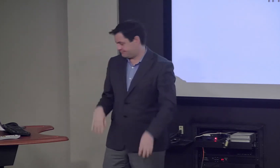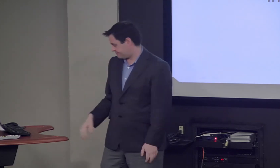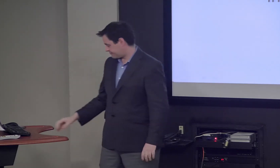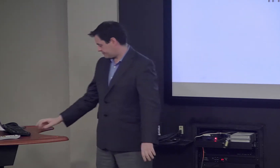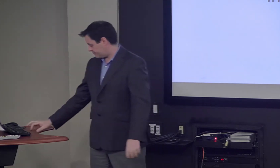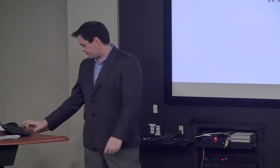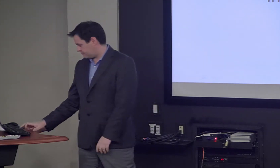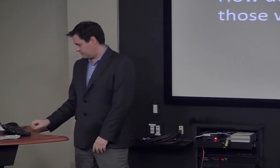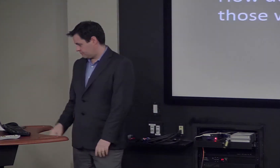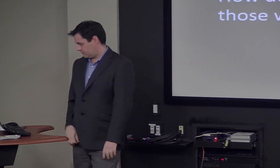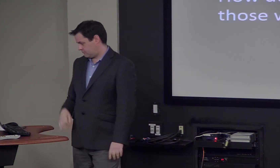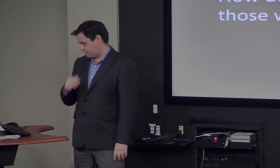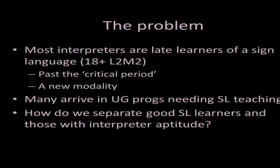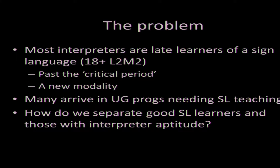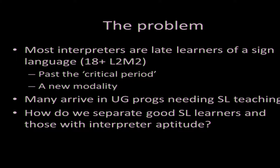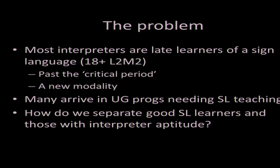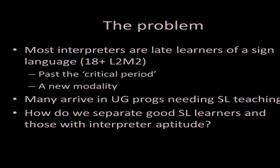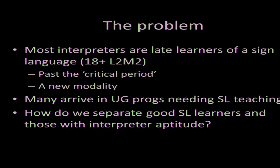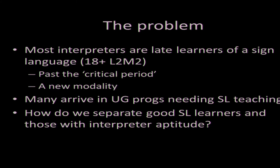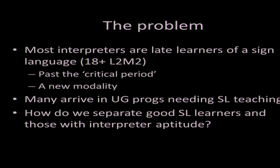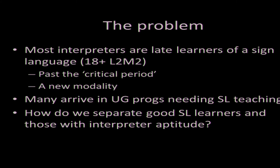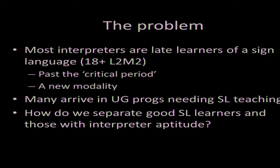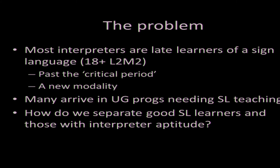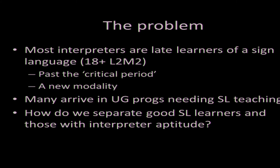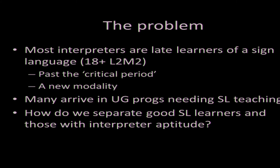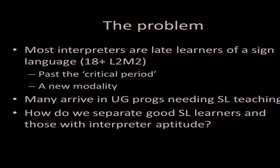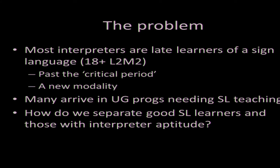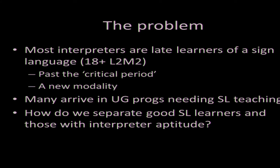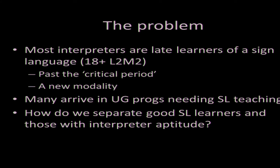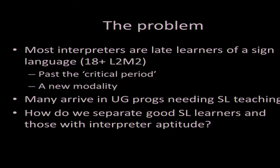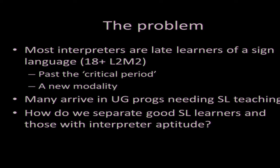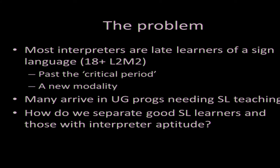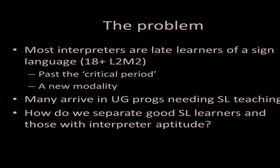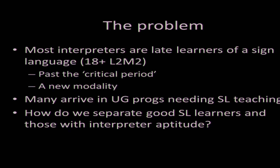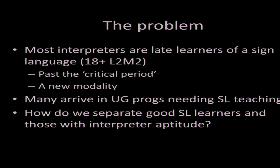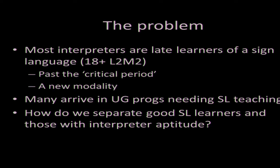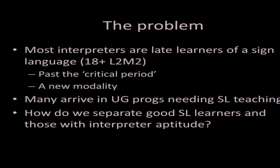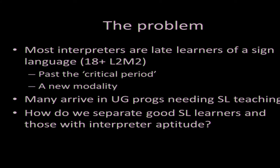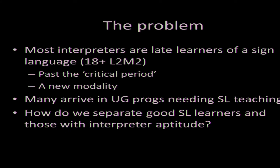that really speaks to the issue when it comes to cognition and language acquisition.